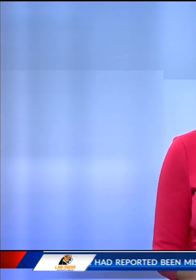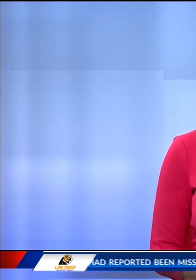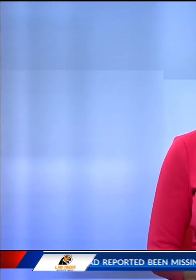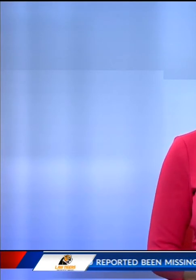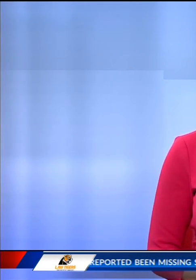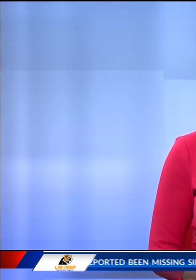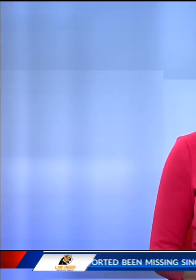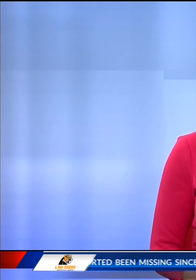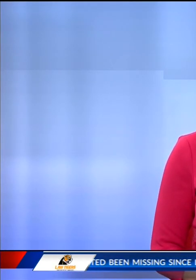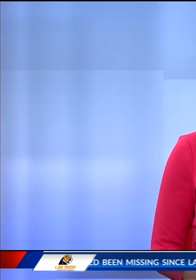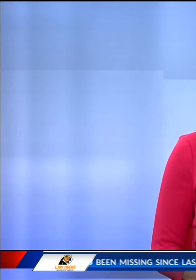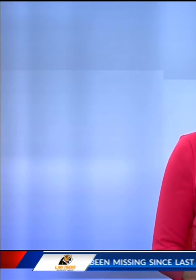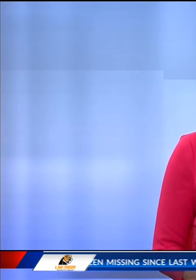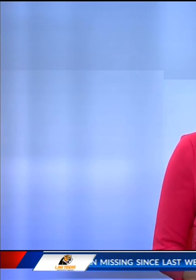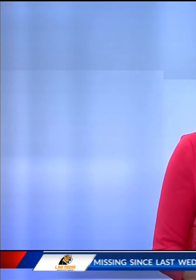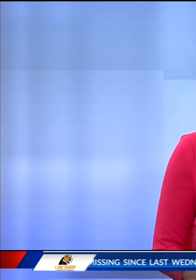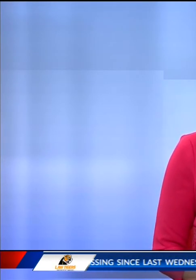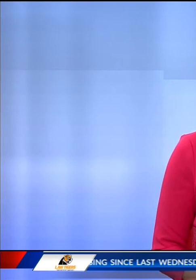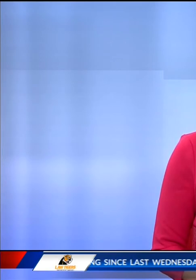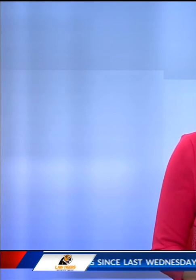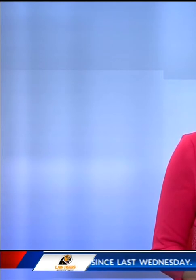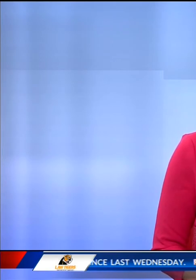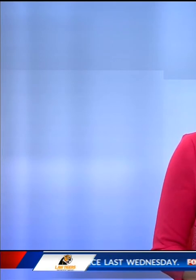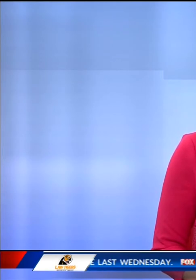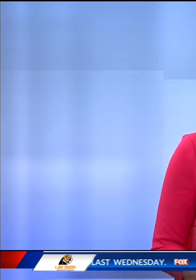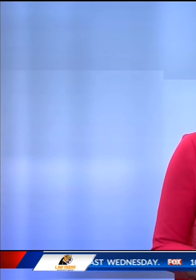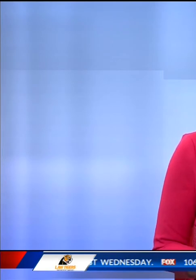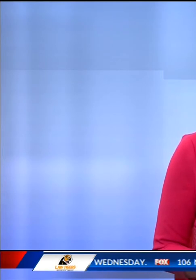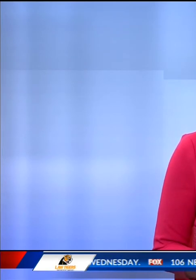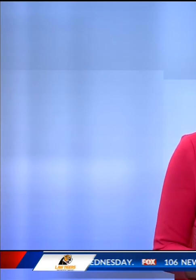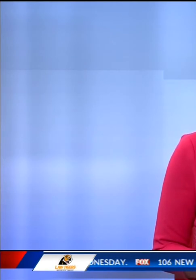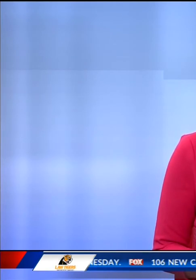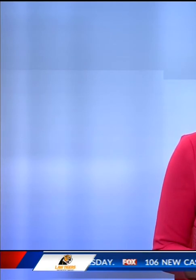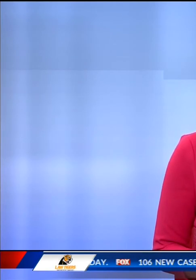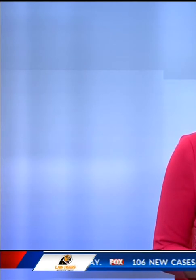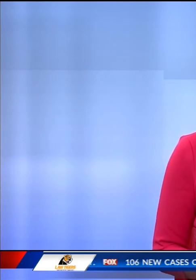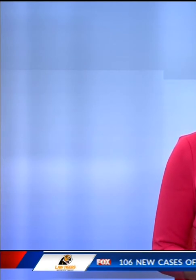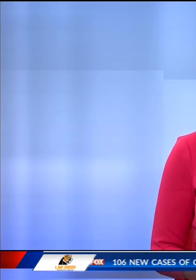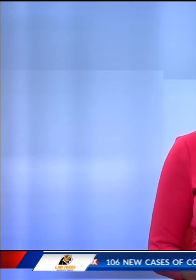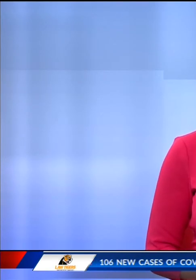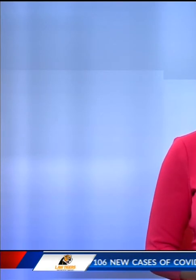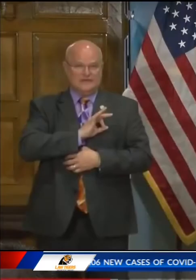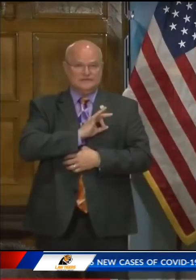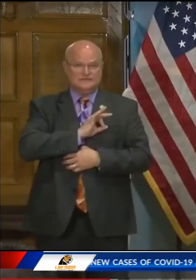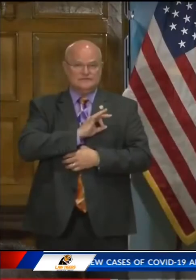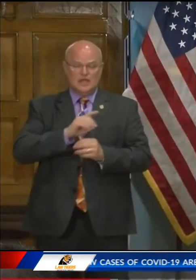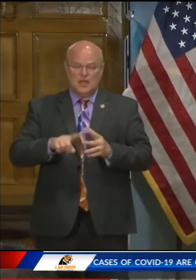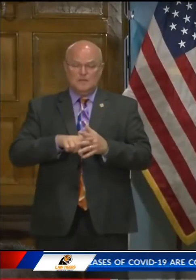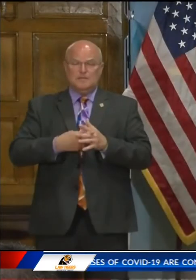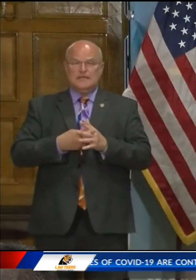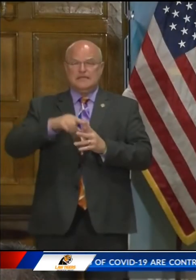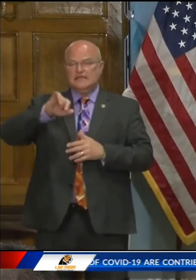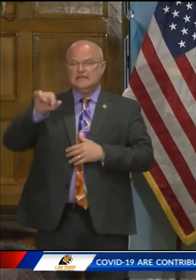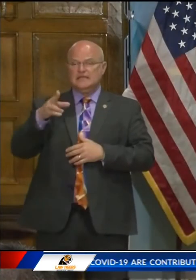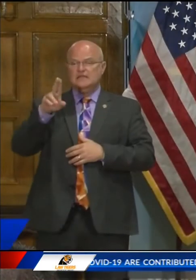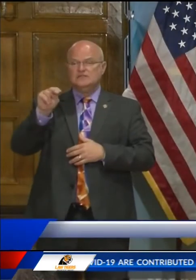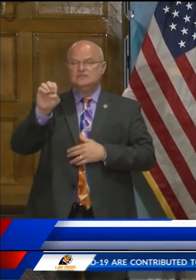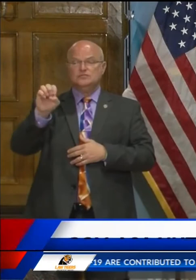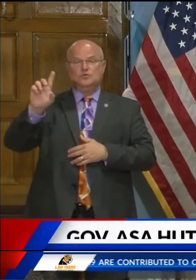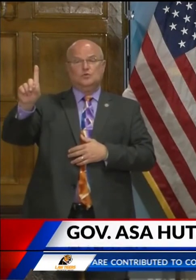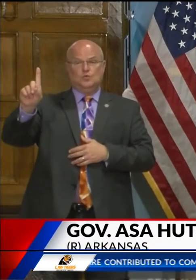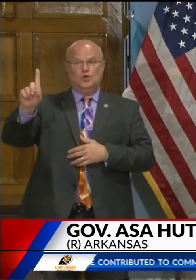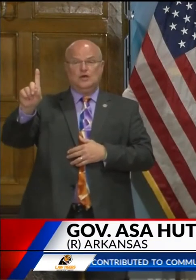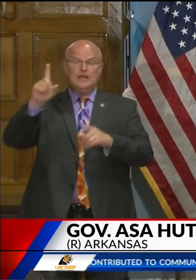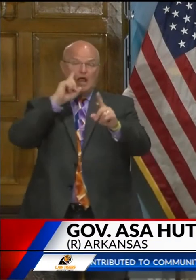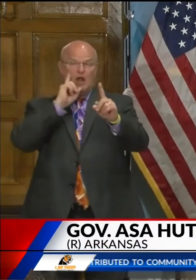month. Fox 24's Andrew Epperson tells us about the state's plan for these nursing homes. Beginning June 1, our